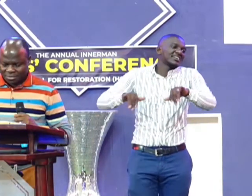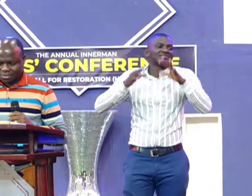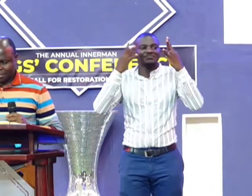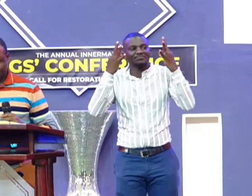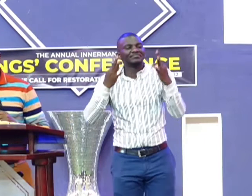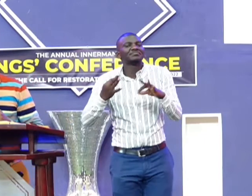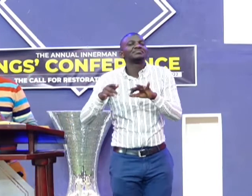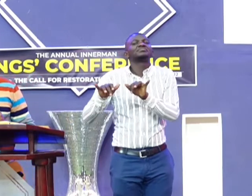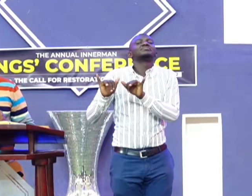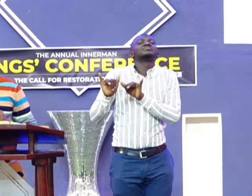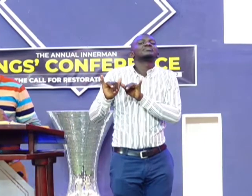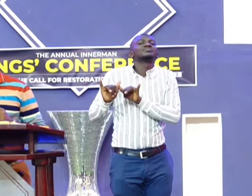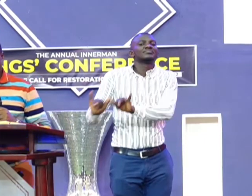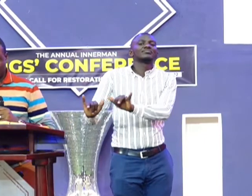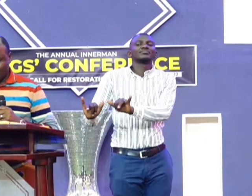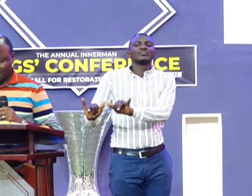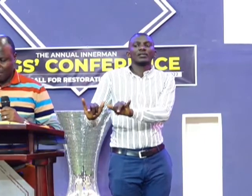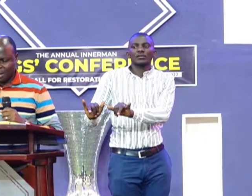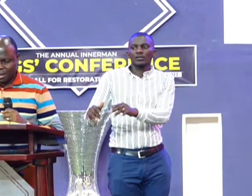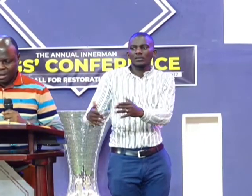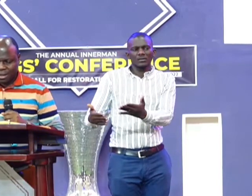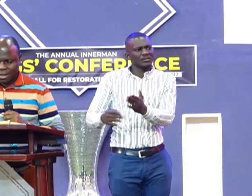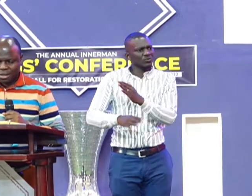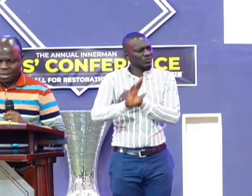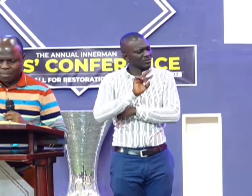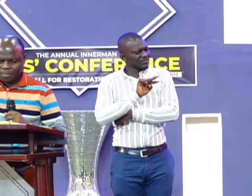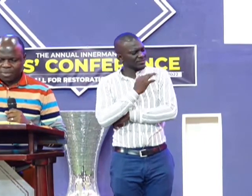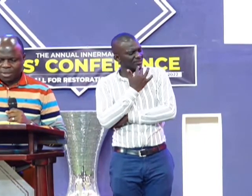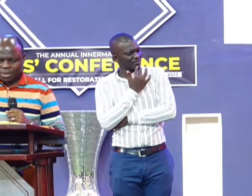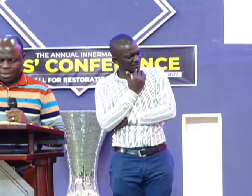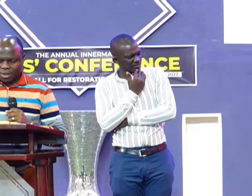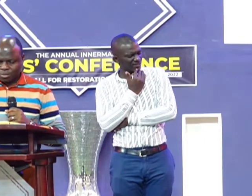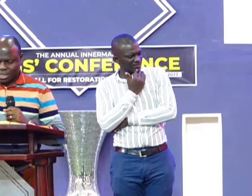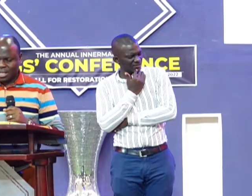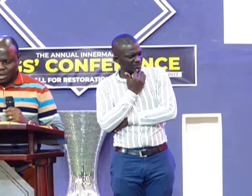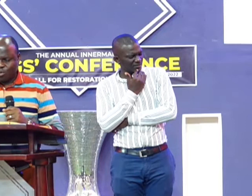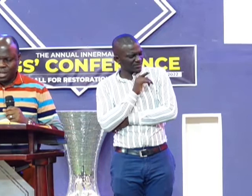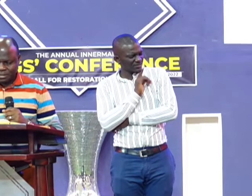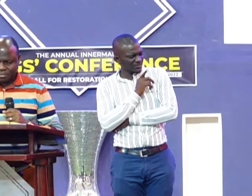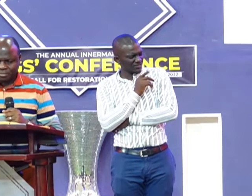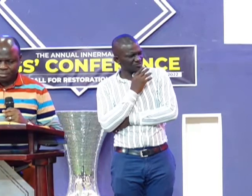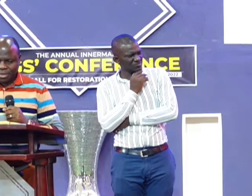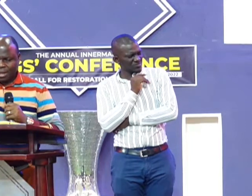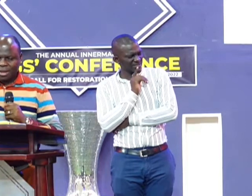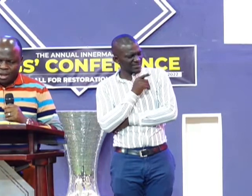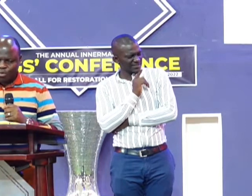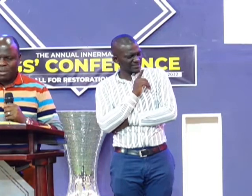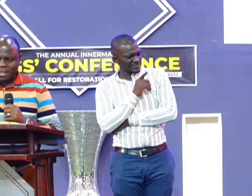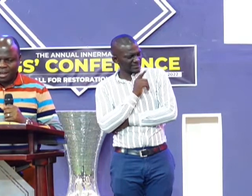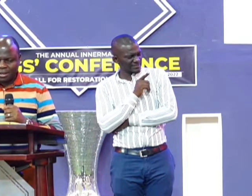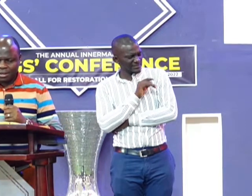now they are citizens. And the Lord said, oh, this man,